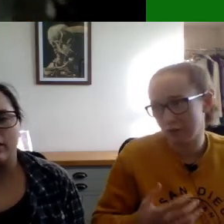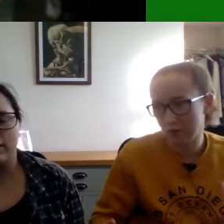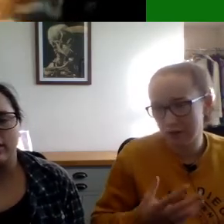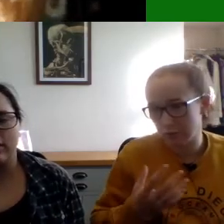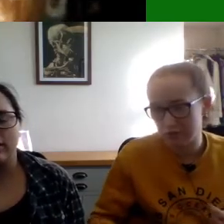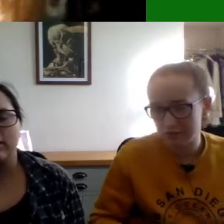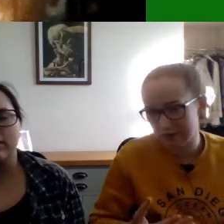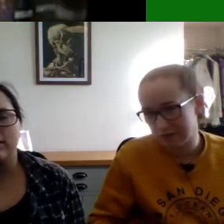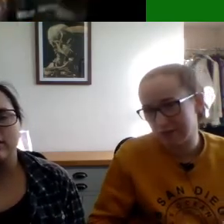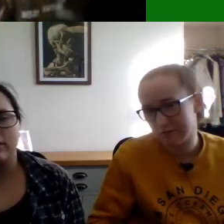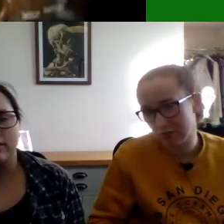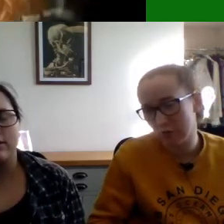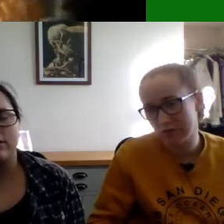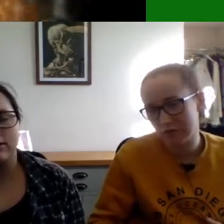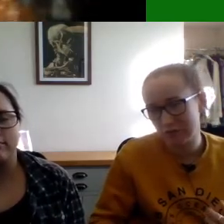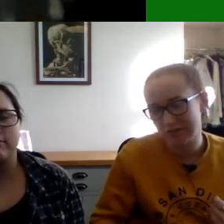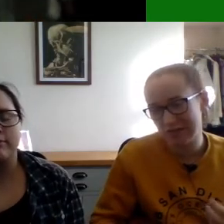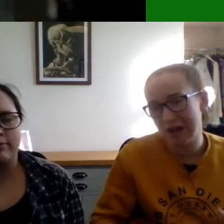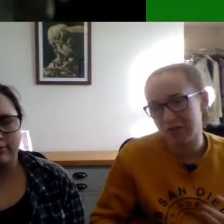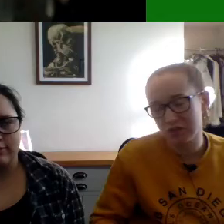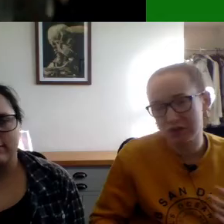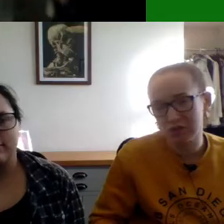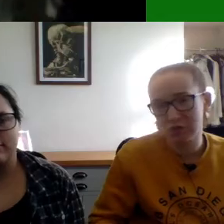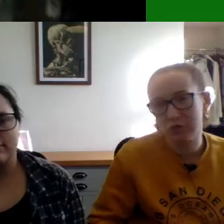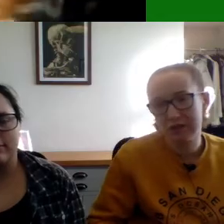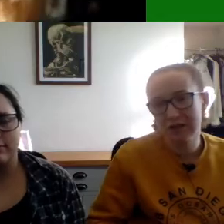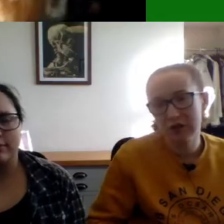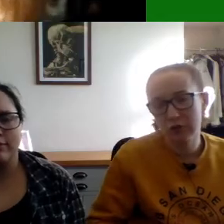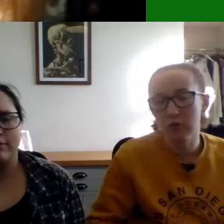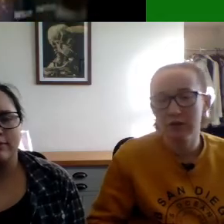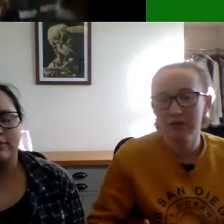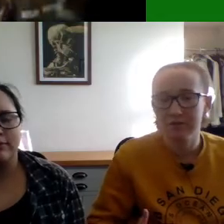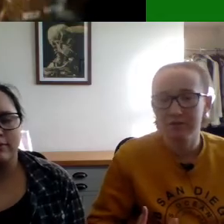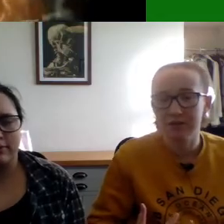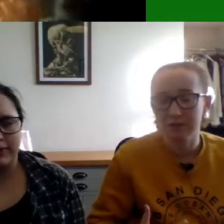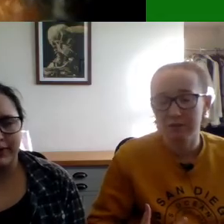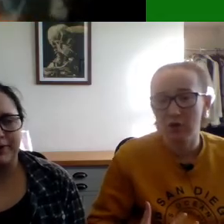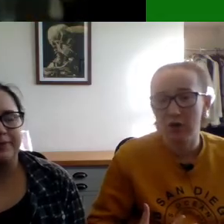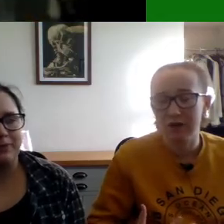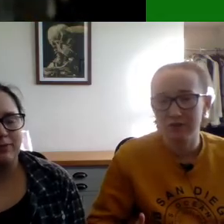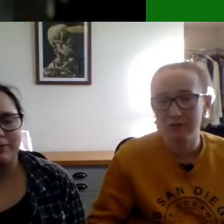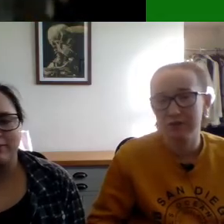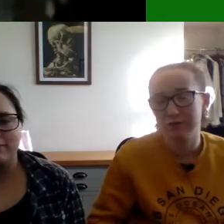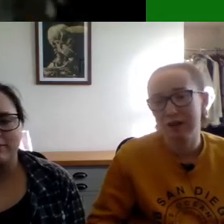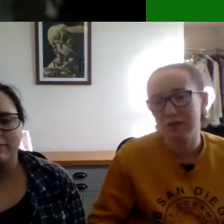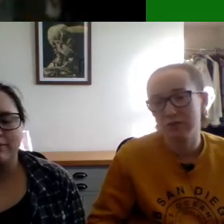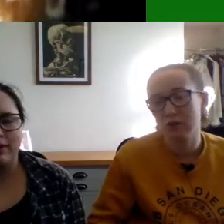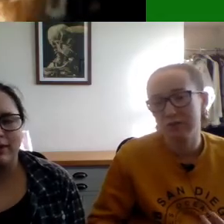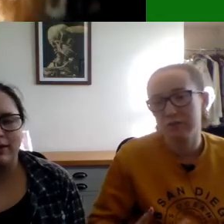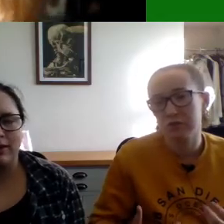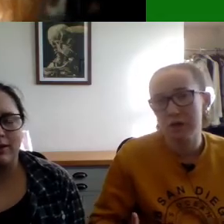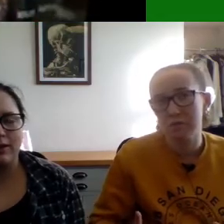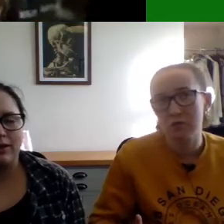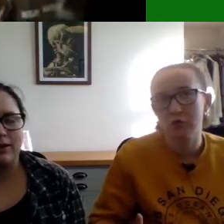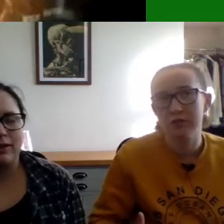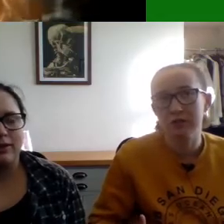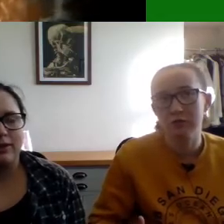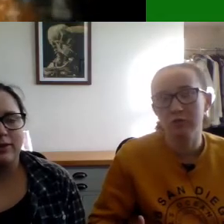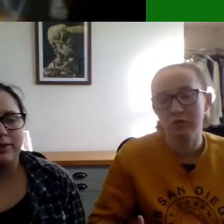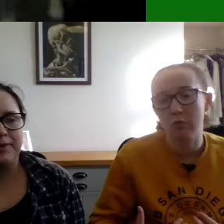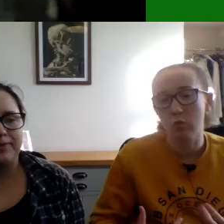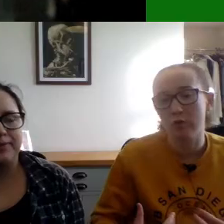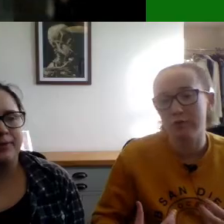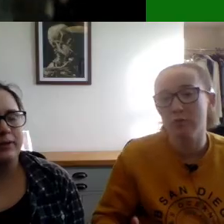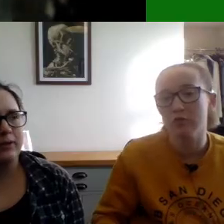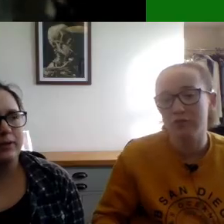they're walking through their house, they're seeing these different objects. They're basically adding a story to the list of things that they've got. And as a result of that, it's causing them to remember it more because